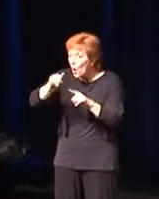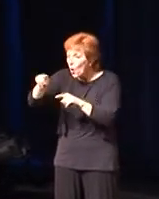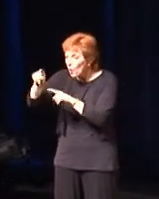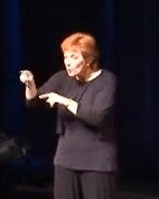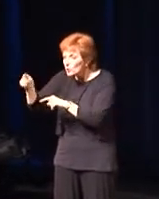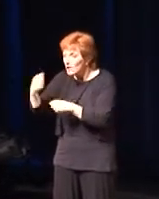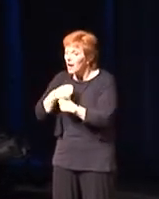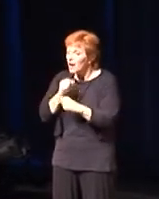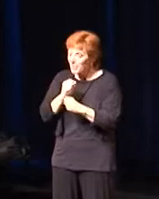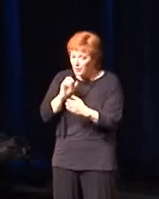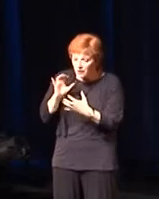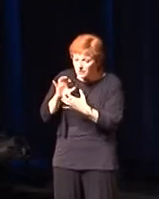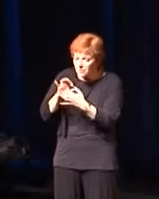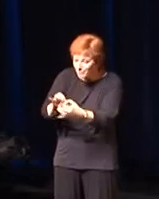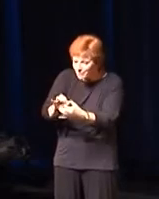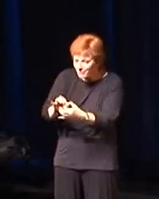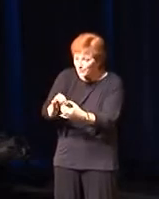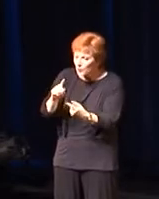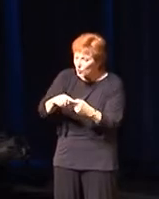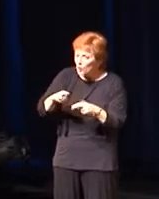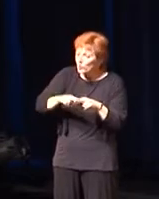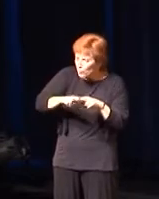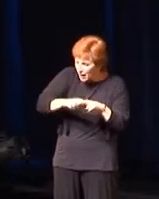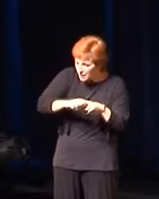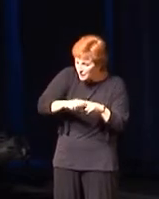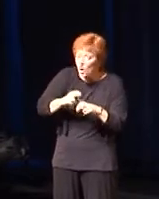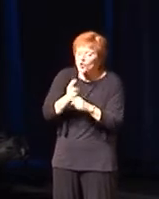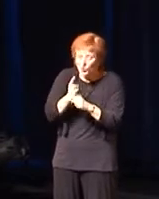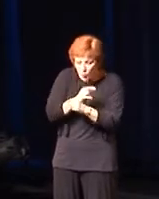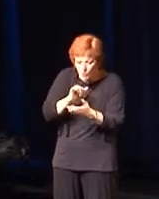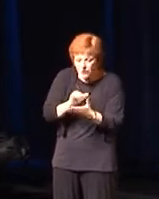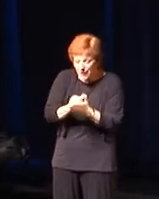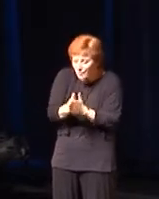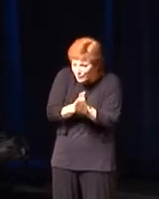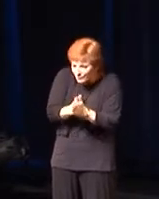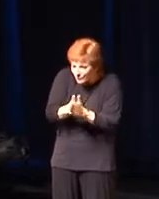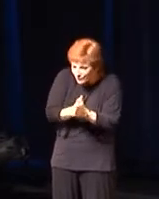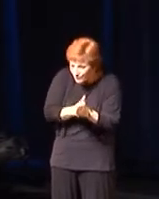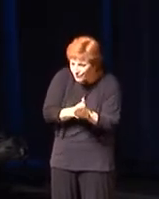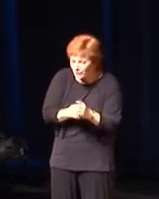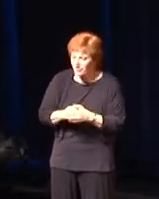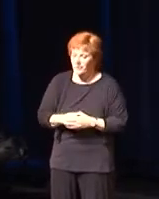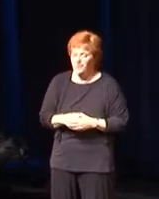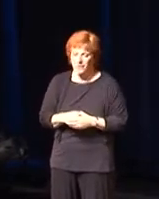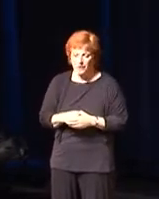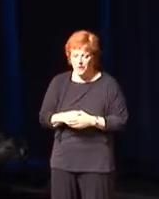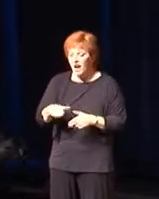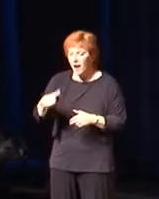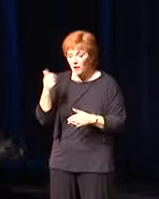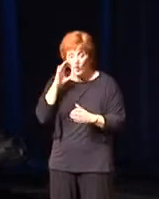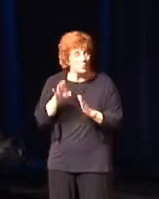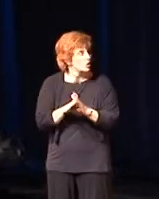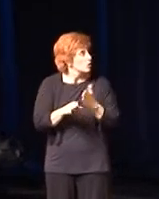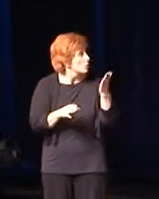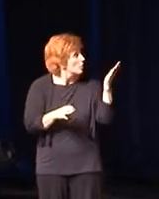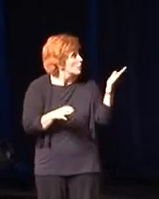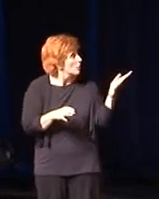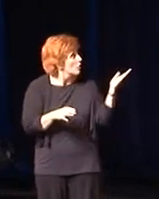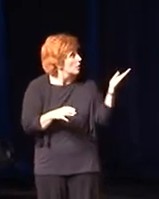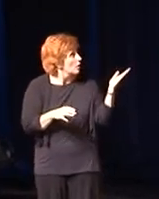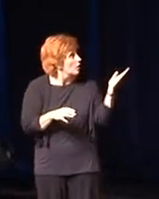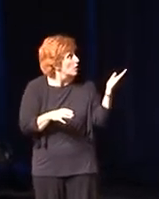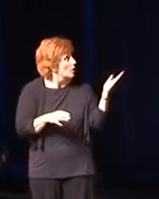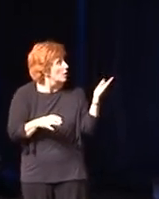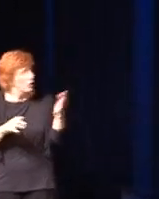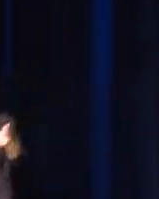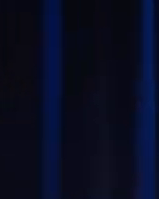Make an associative link back to trains. Use that motivation. And there's another picture of the dipping vat. I got a